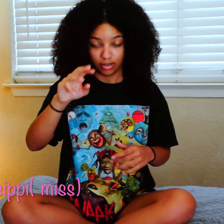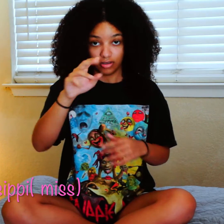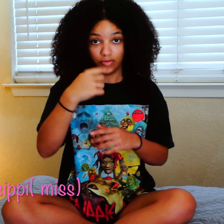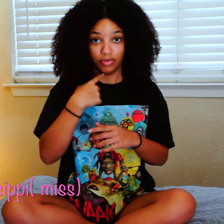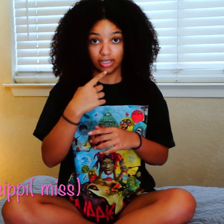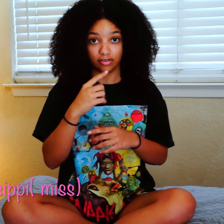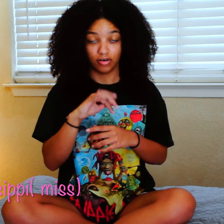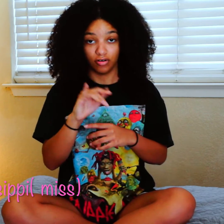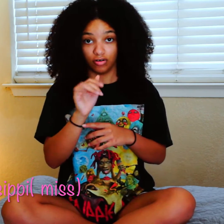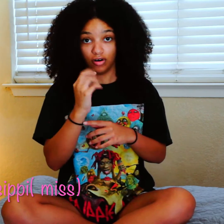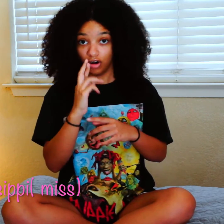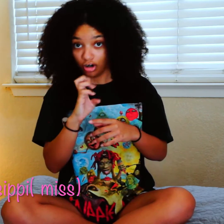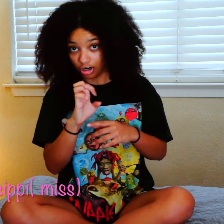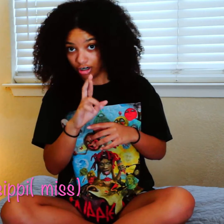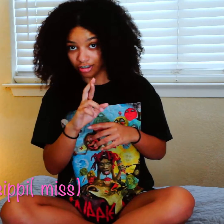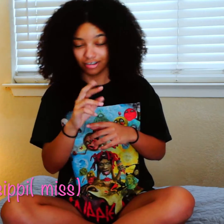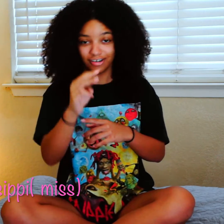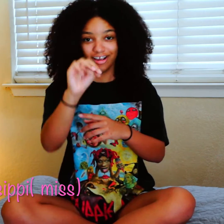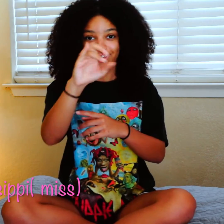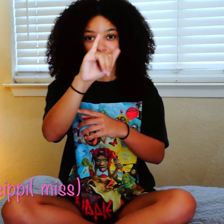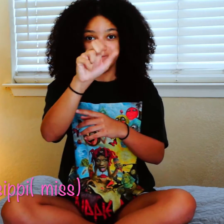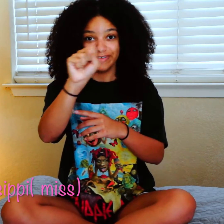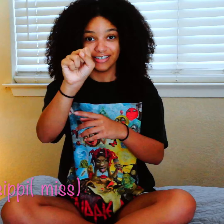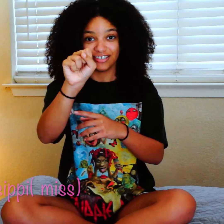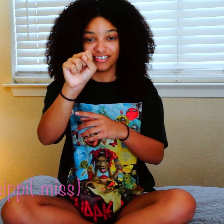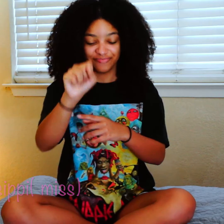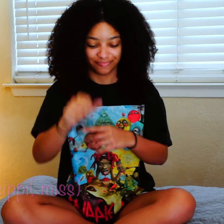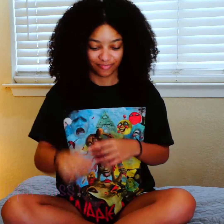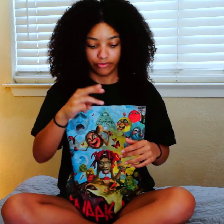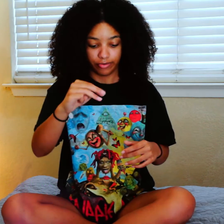And we like to call her Miss.